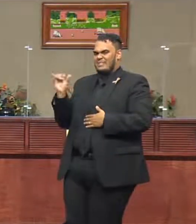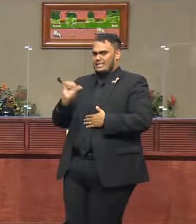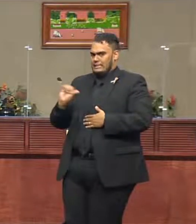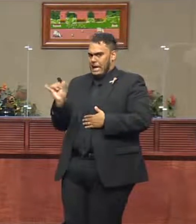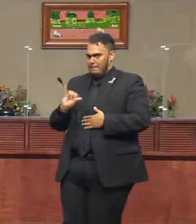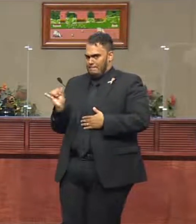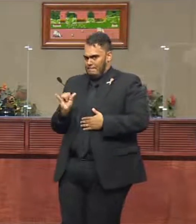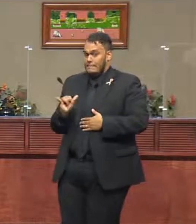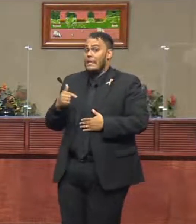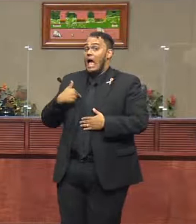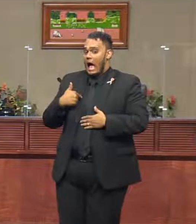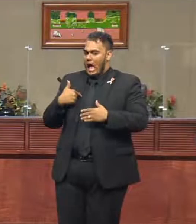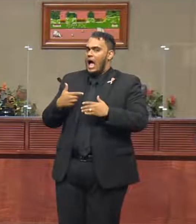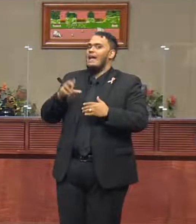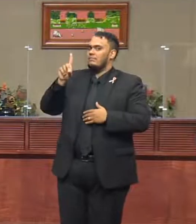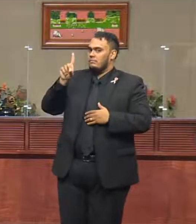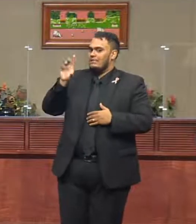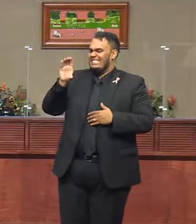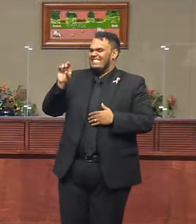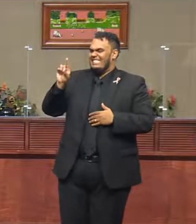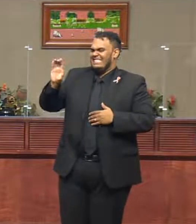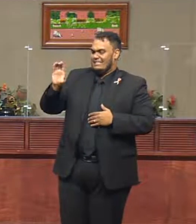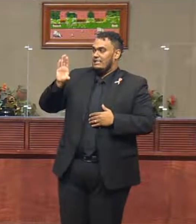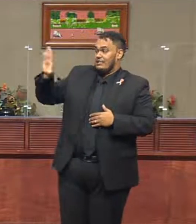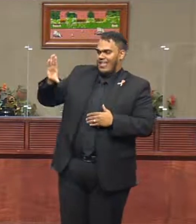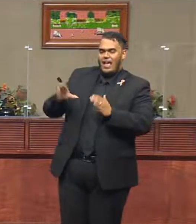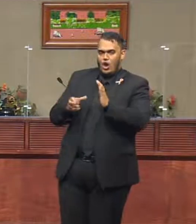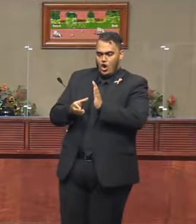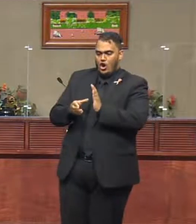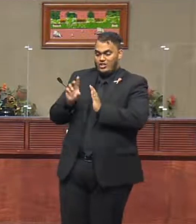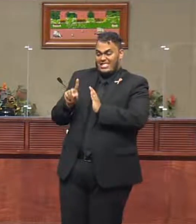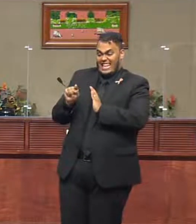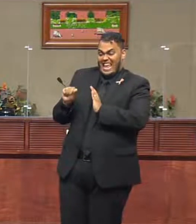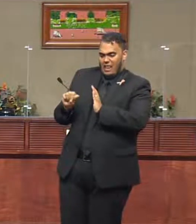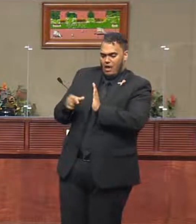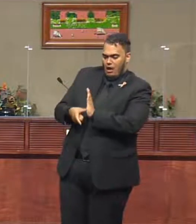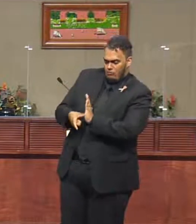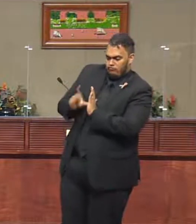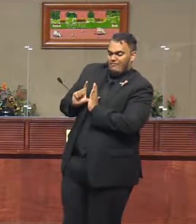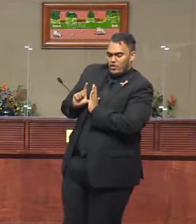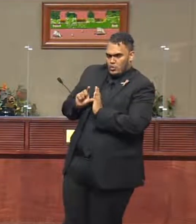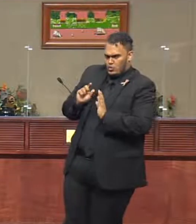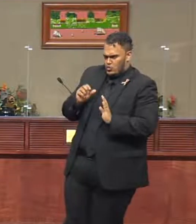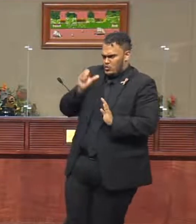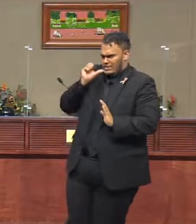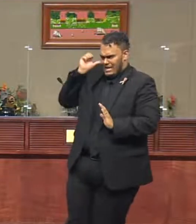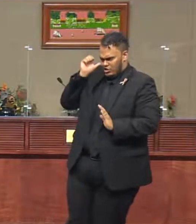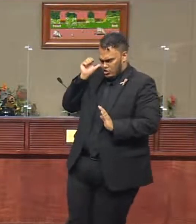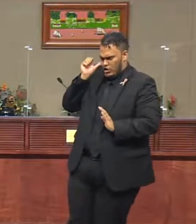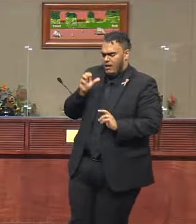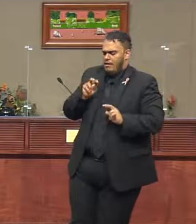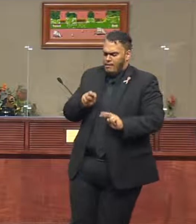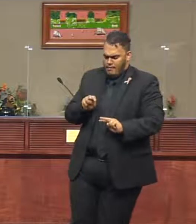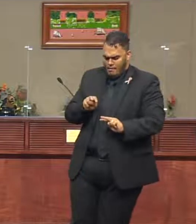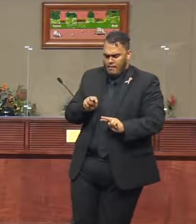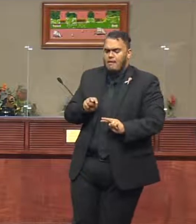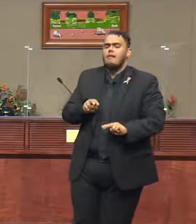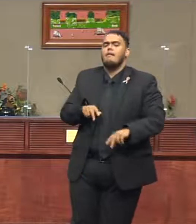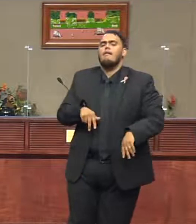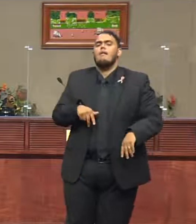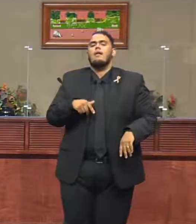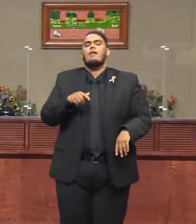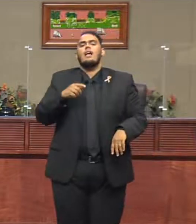in the data, and now the data doesn't distinguish between counties, but yesterday when our epi check, there